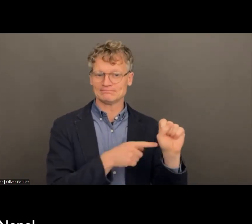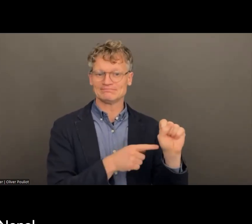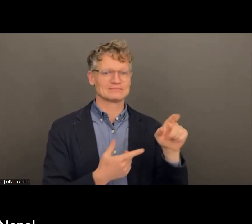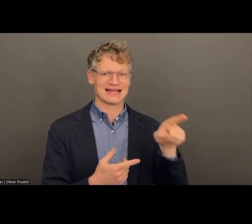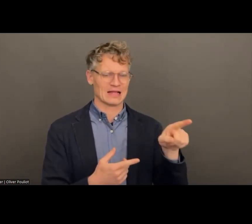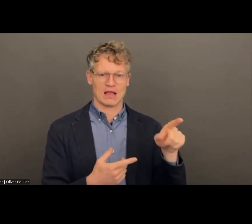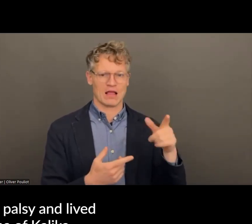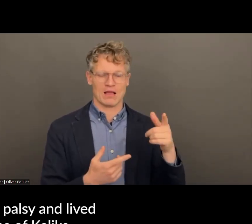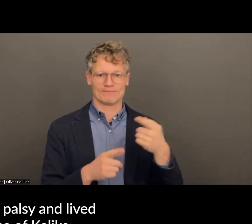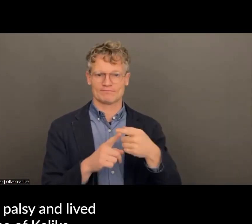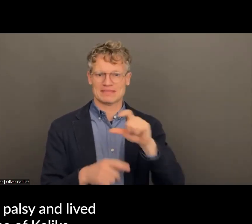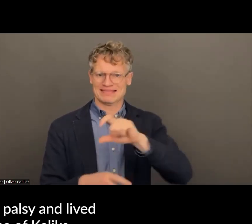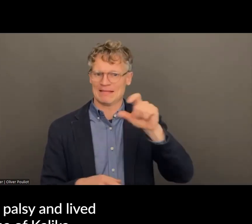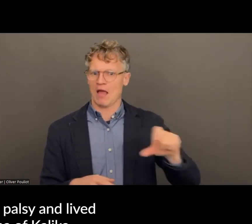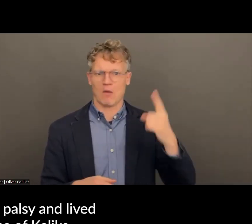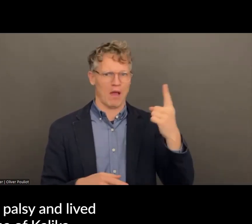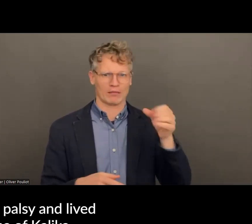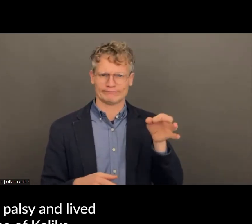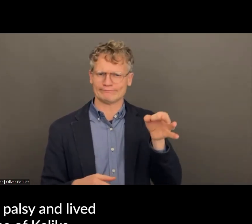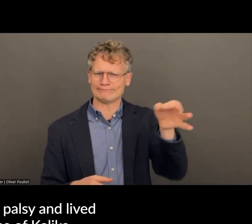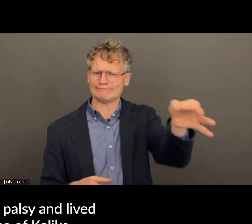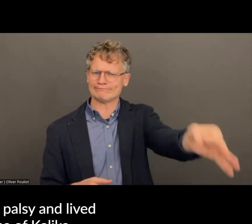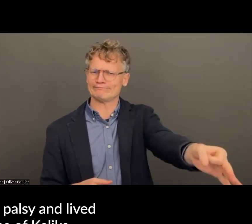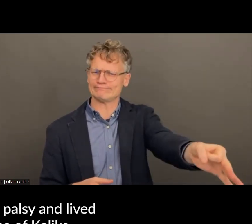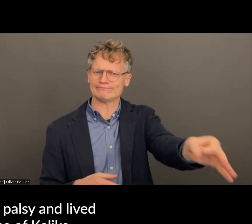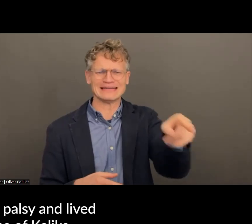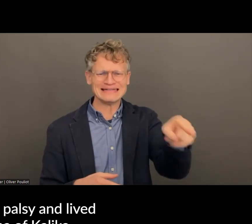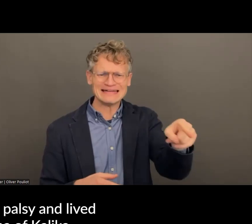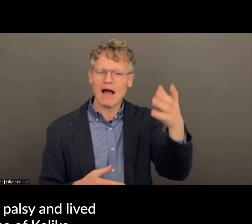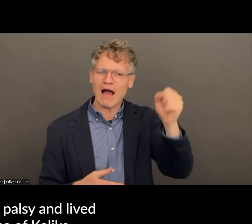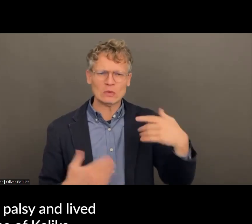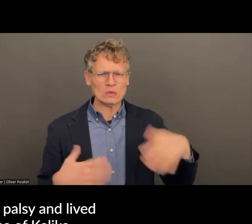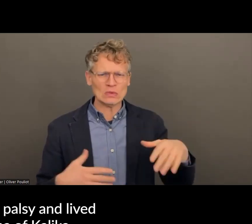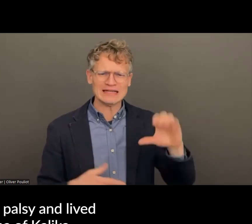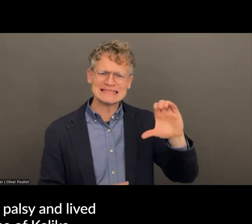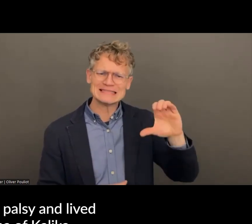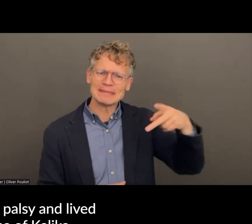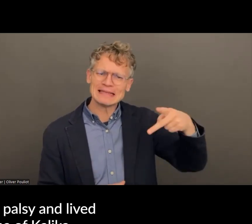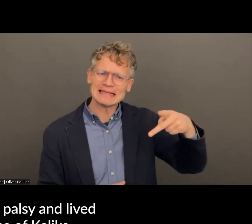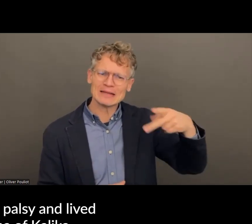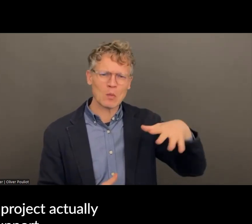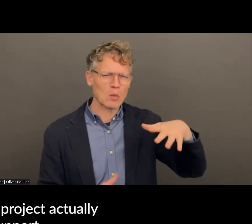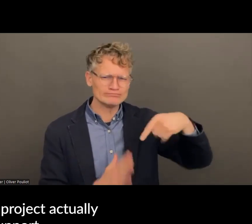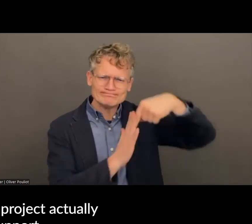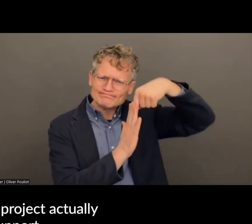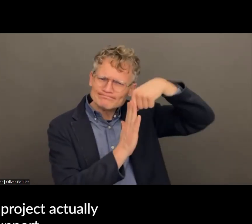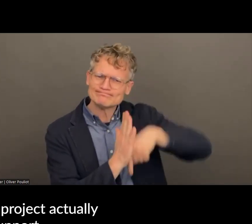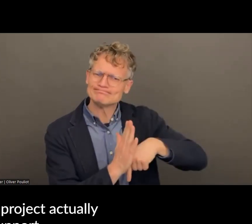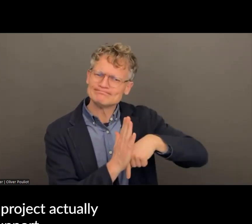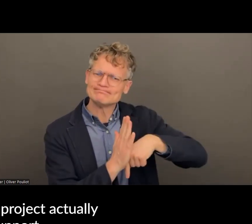community in Nepal. She has severe cerebral palsy and lives in a very remote area of Kalika